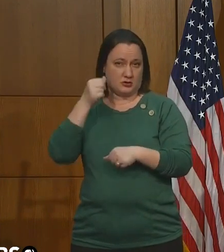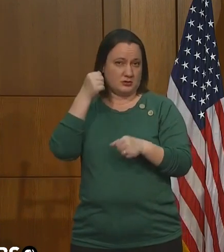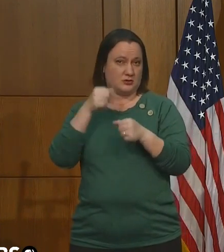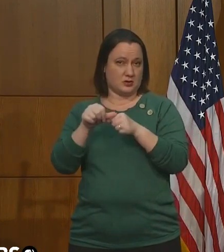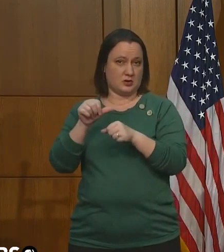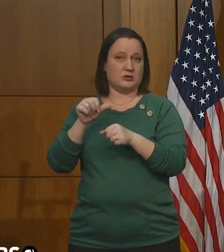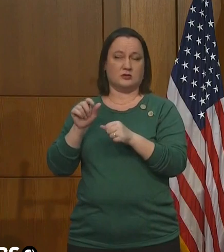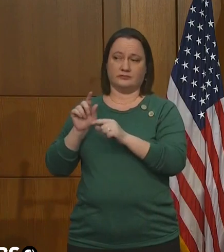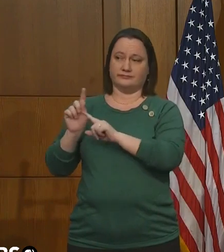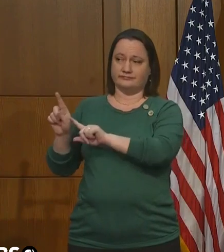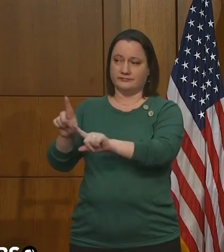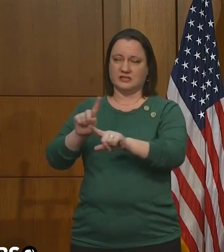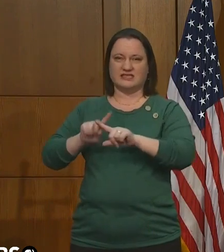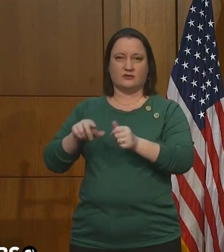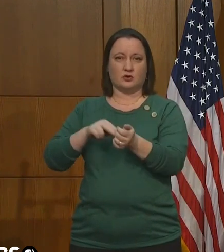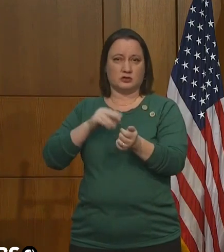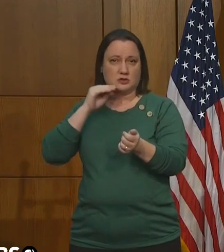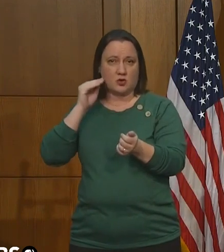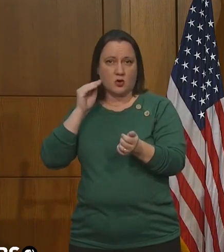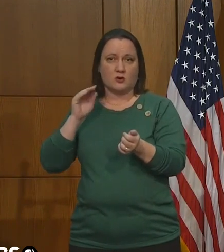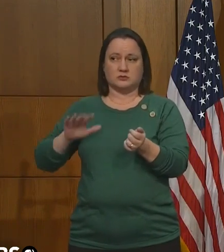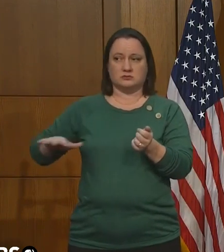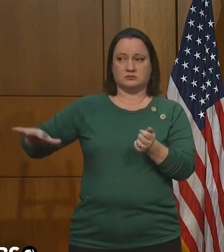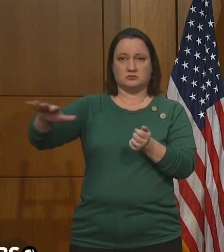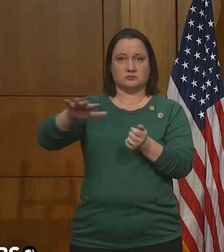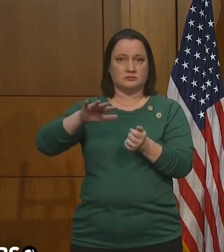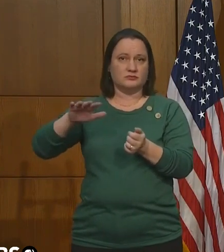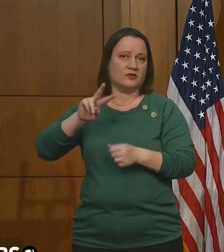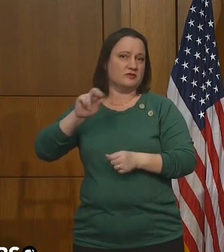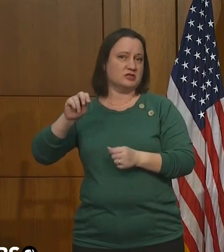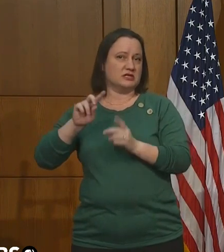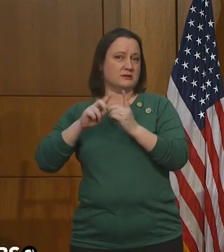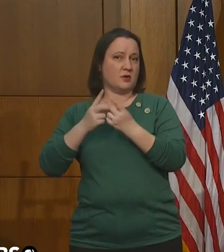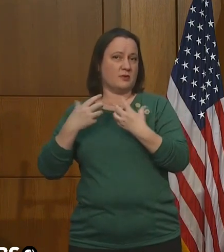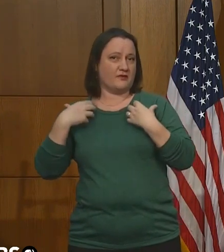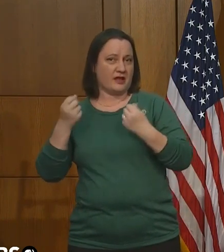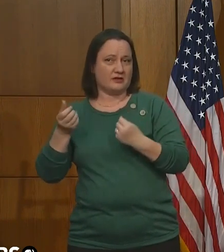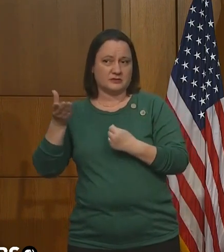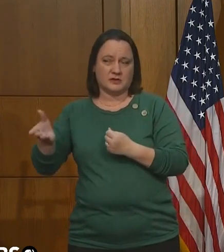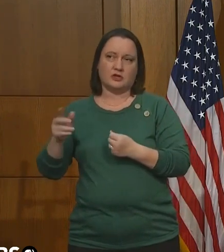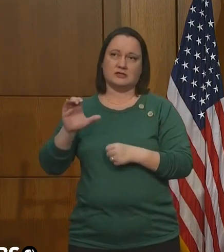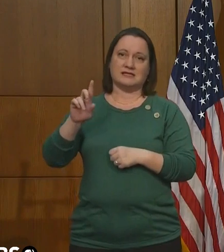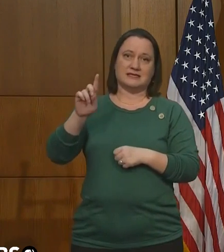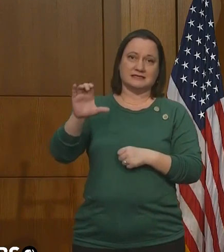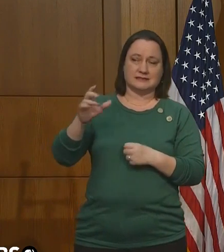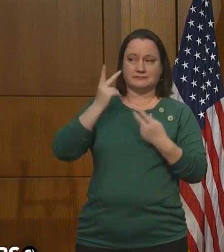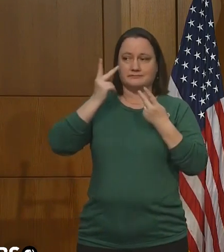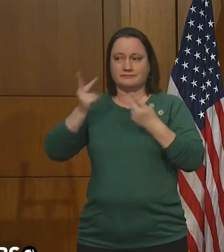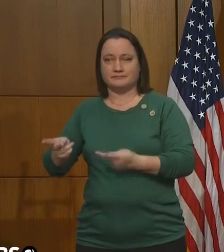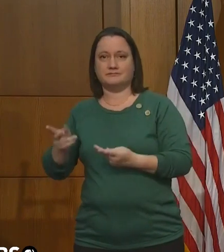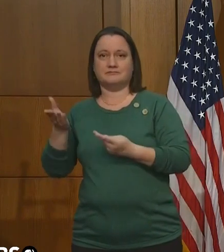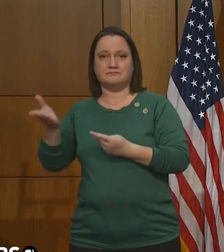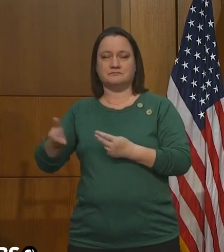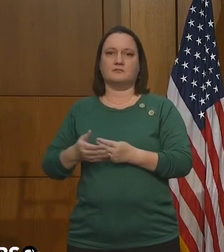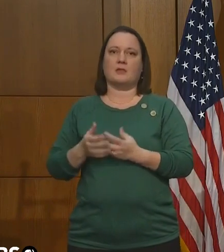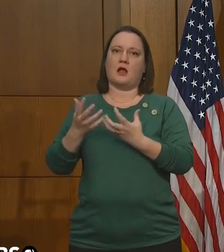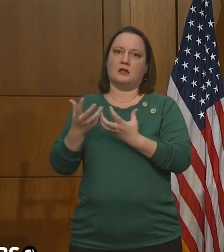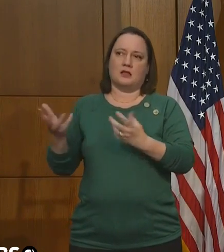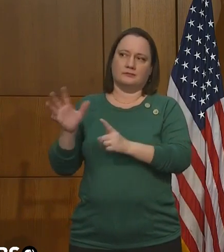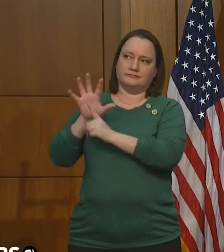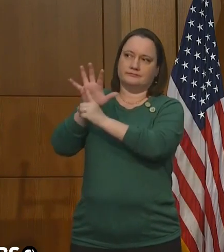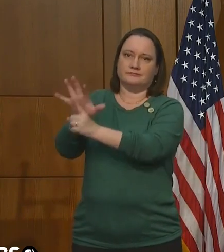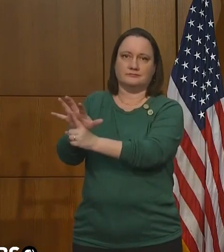nursing homes on the Eastern Shore. The Virginia Department of Health has been there. The CDC has been there. So a lot of efforts have